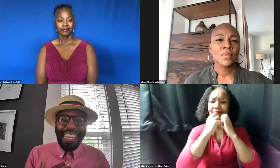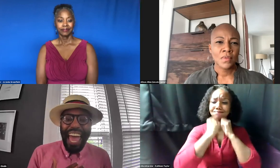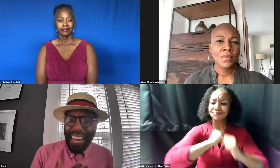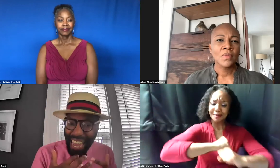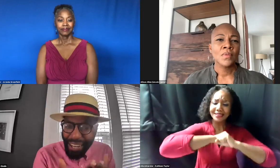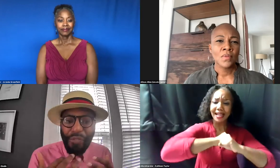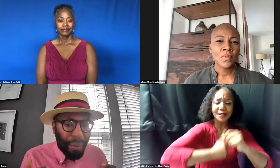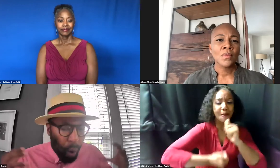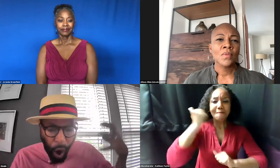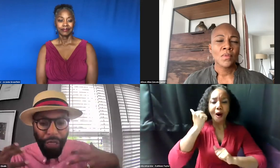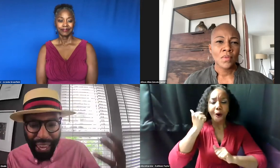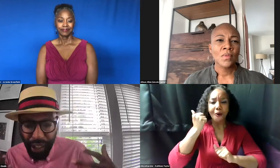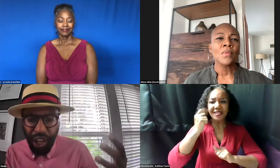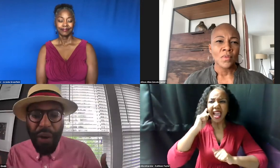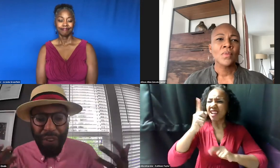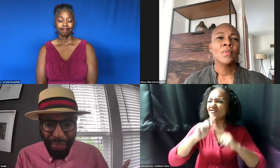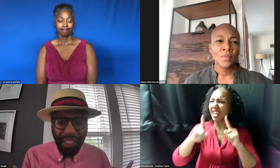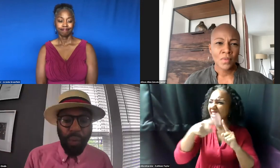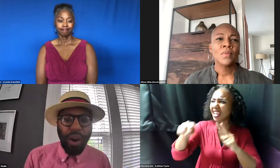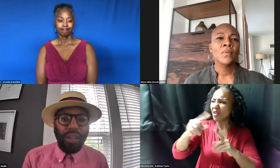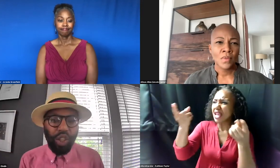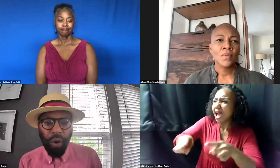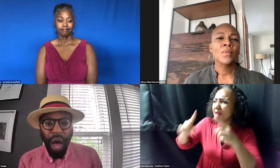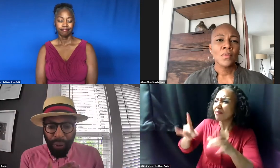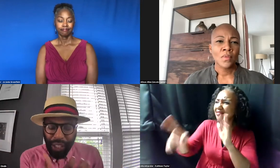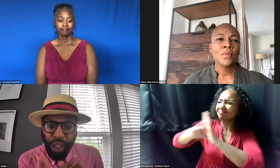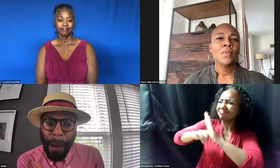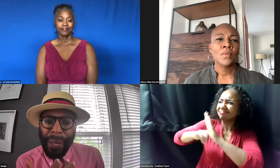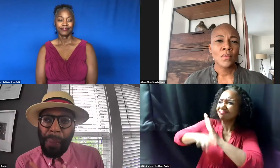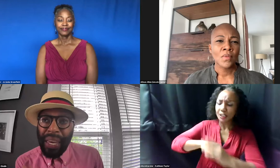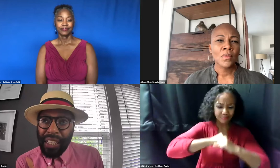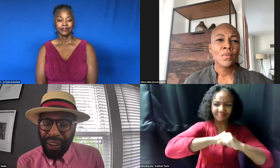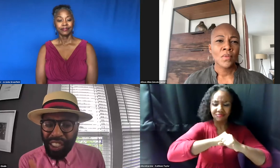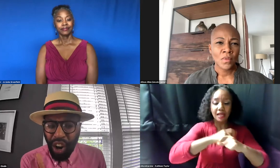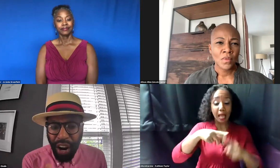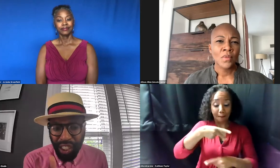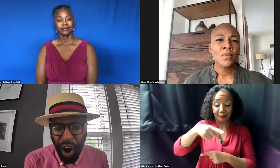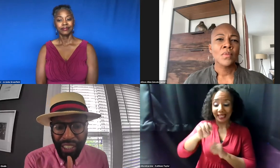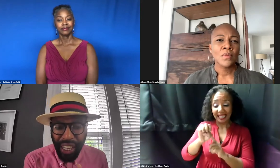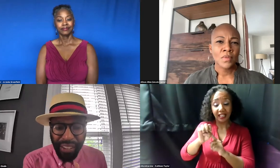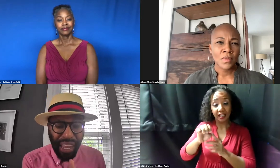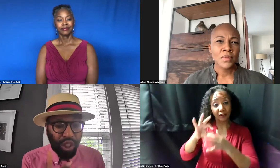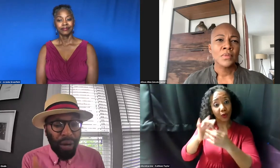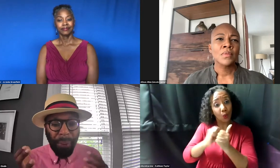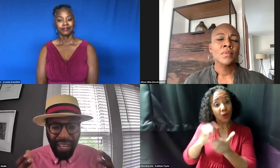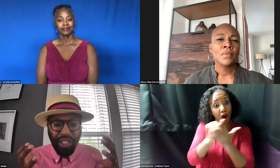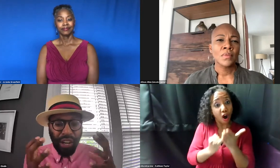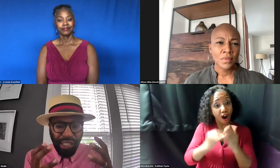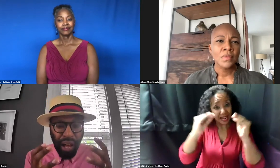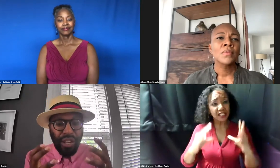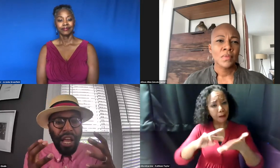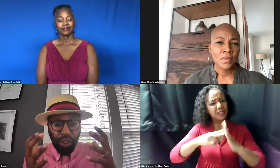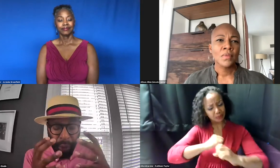most and hidden from all the ills and horrific things in the world. And so when I talked about PPE as it relates to artists and art educators, it's so we can